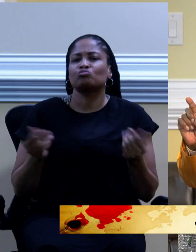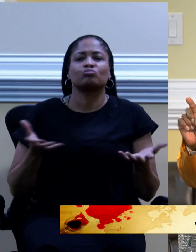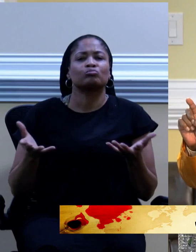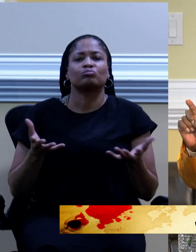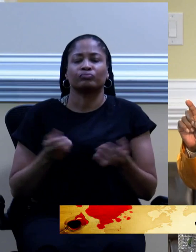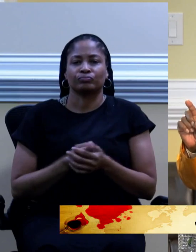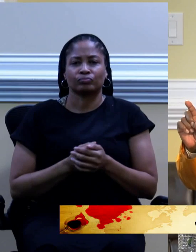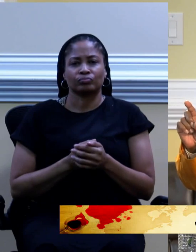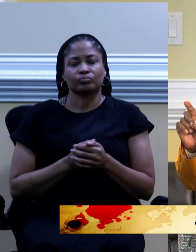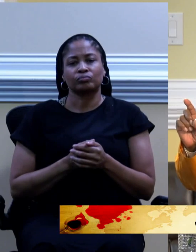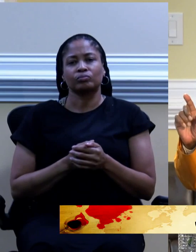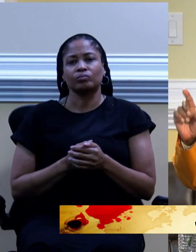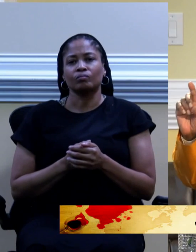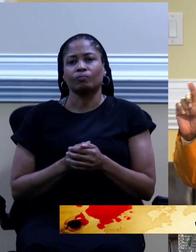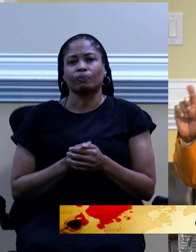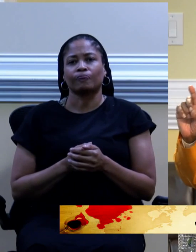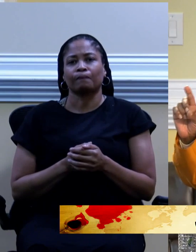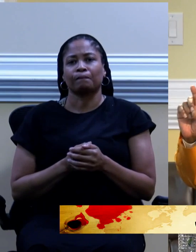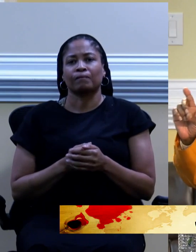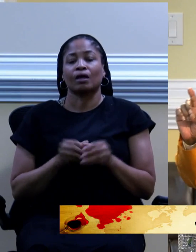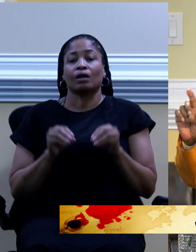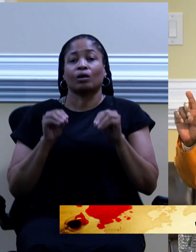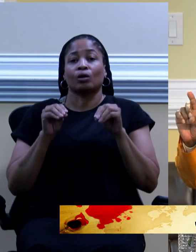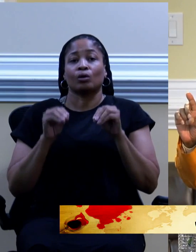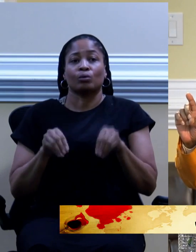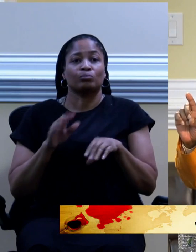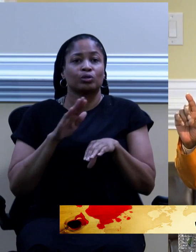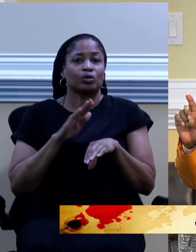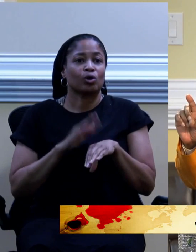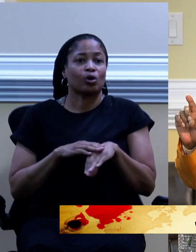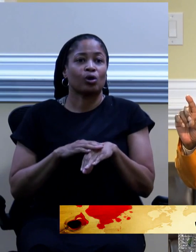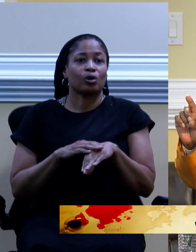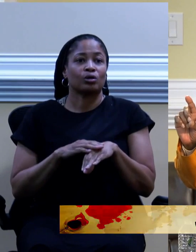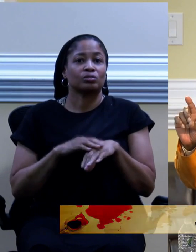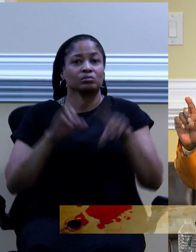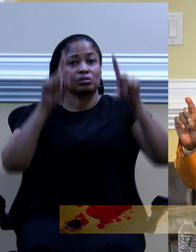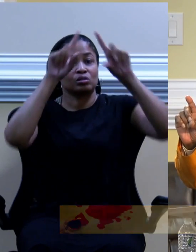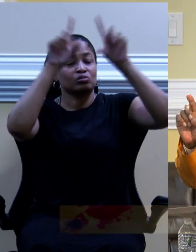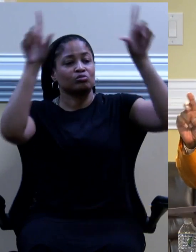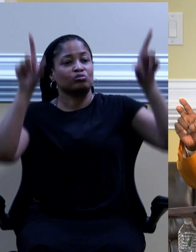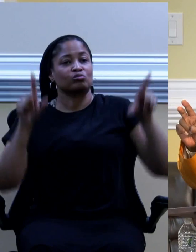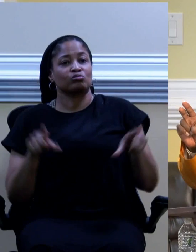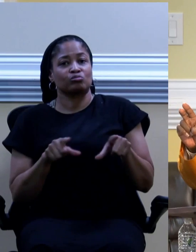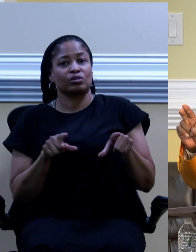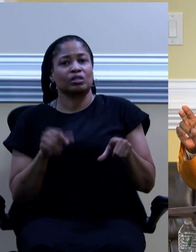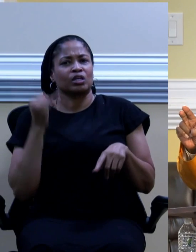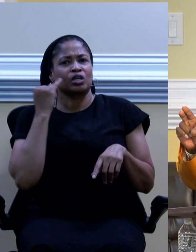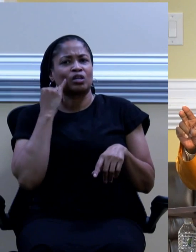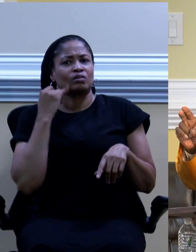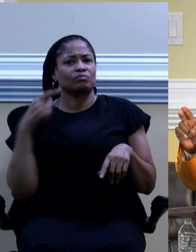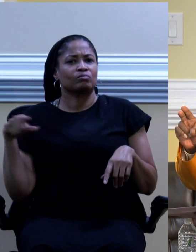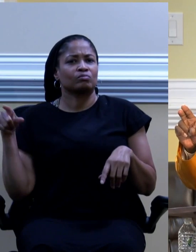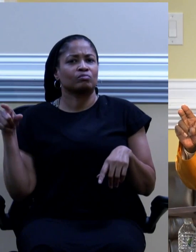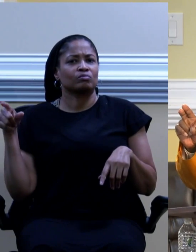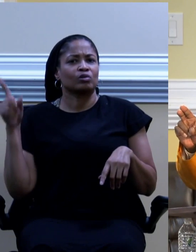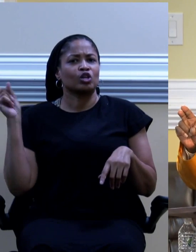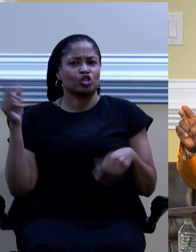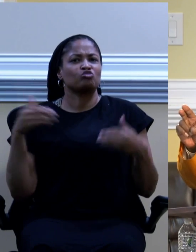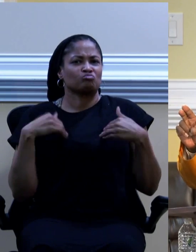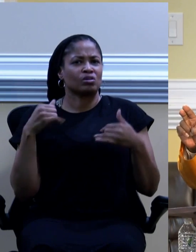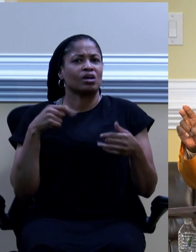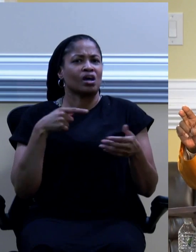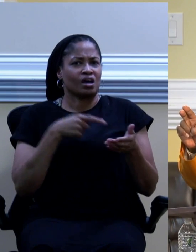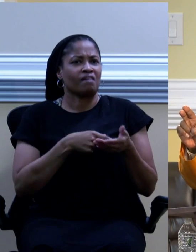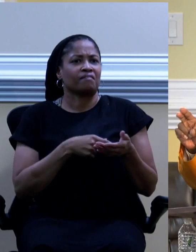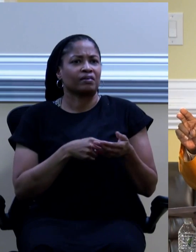Let's go into, I want you to put on the screen if y'all have it. Because if he died on Good Friday, then he